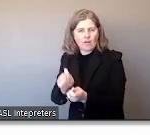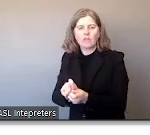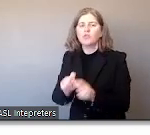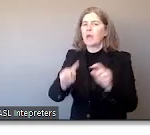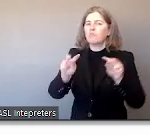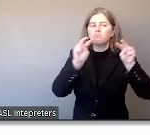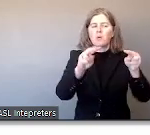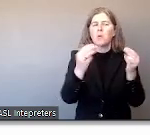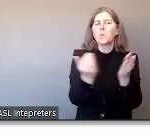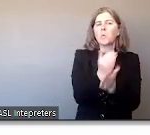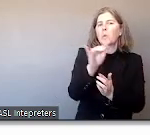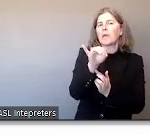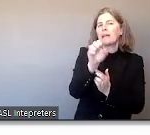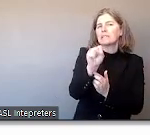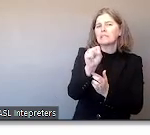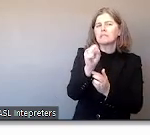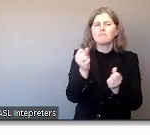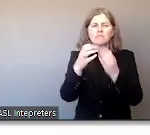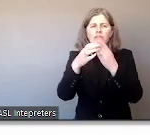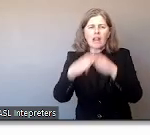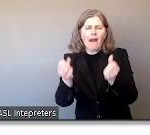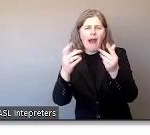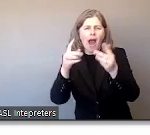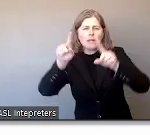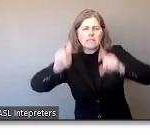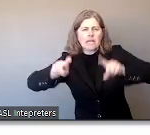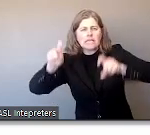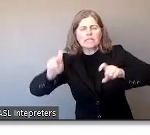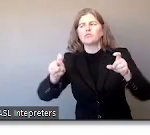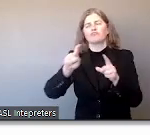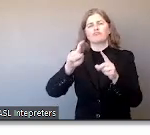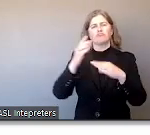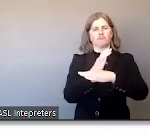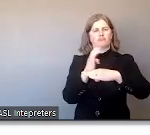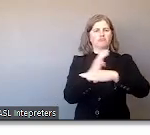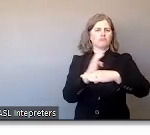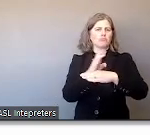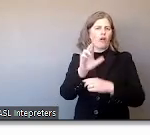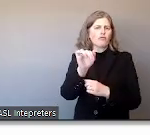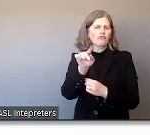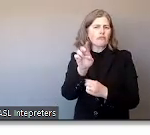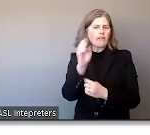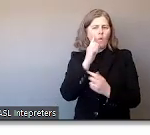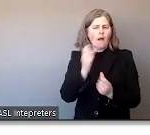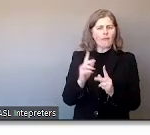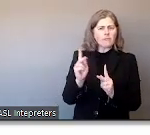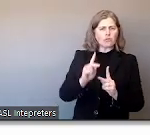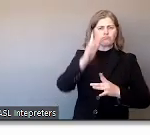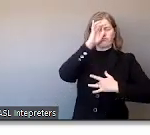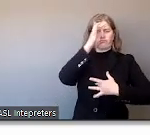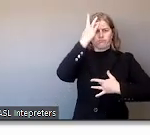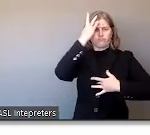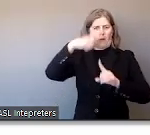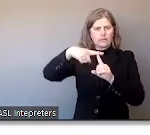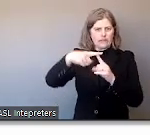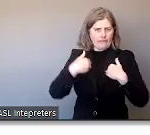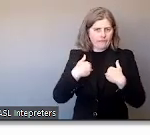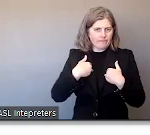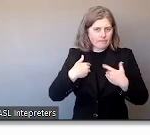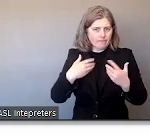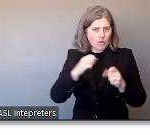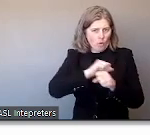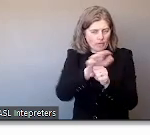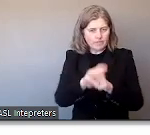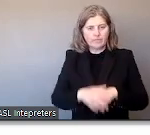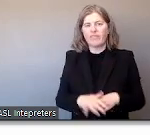cases divided by tests to get a test positivity rate at any given point in time. And so